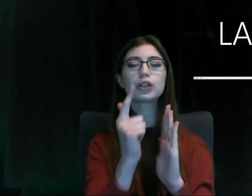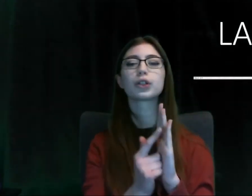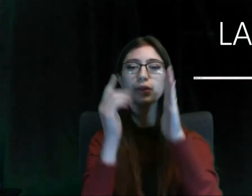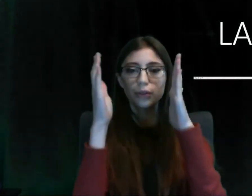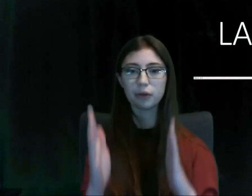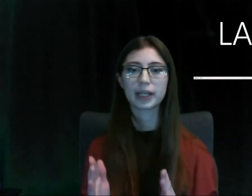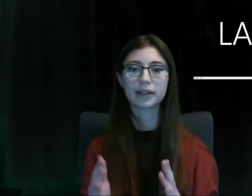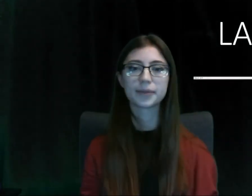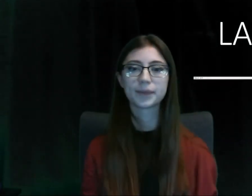lawyer,